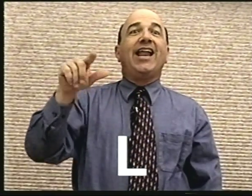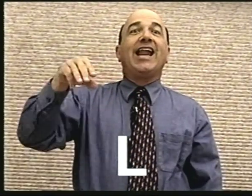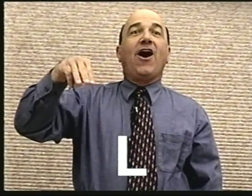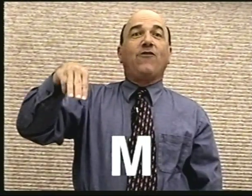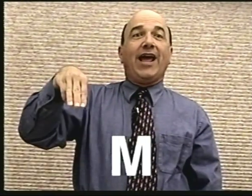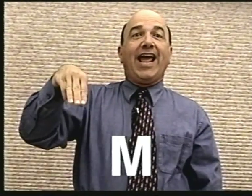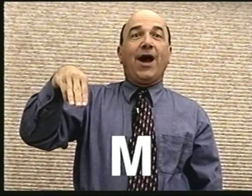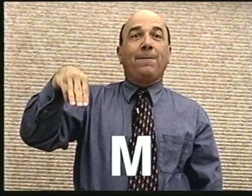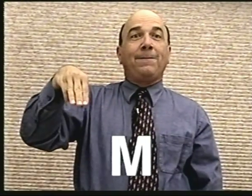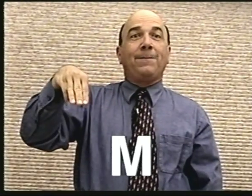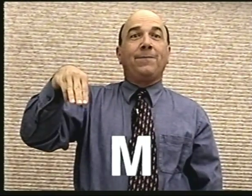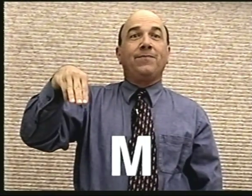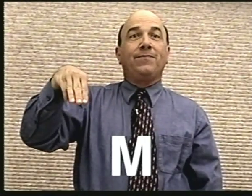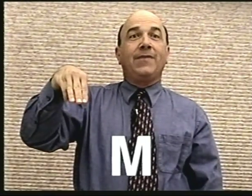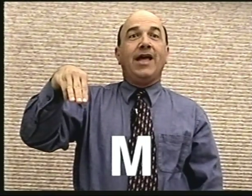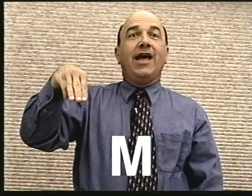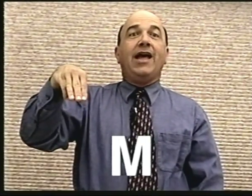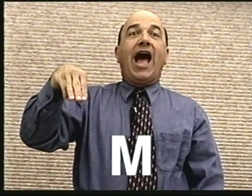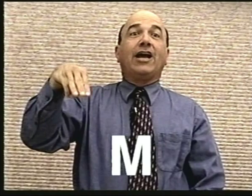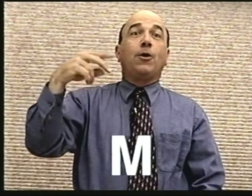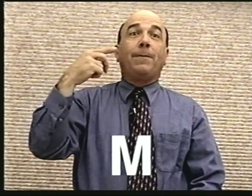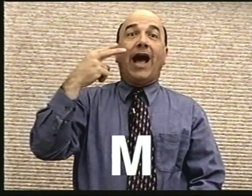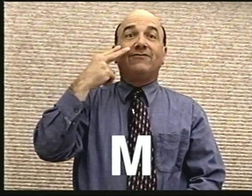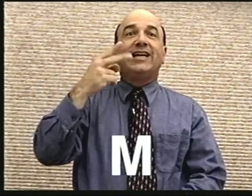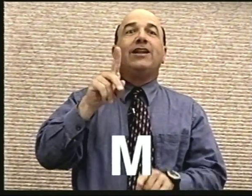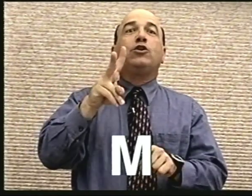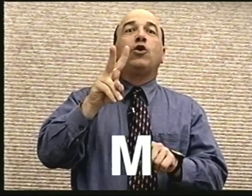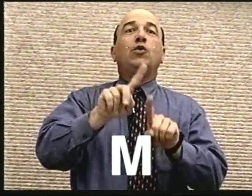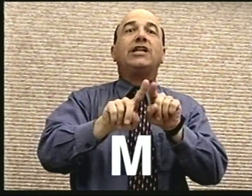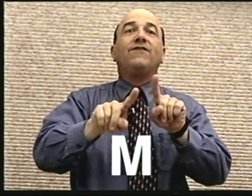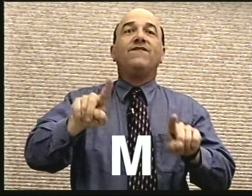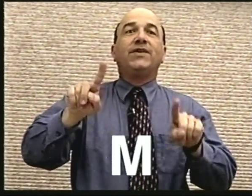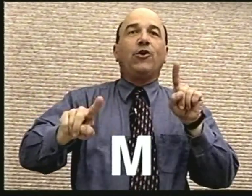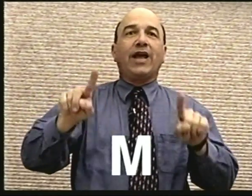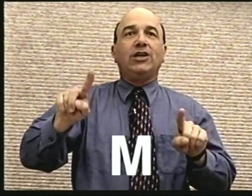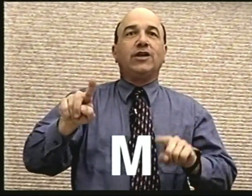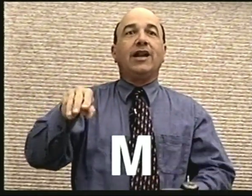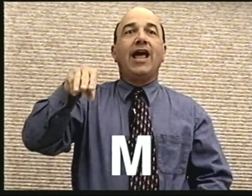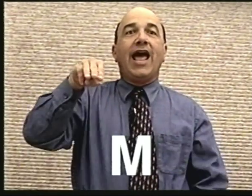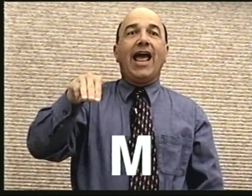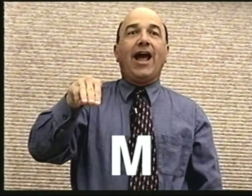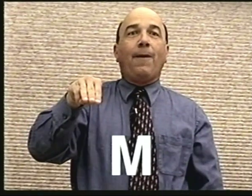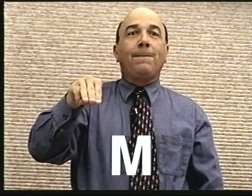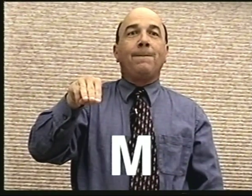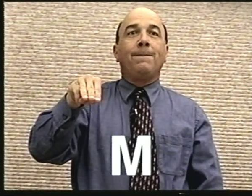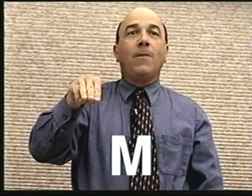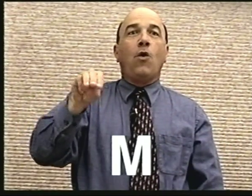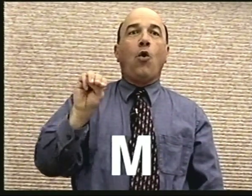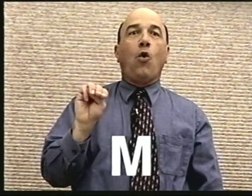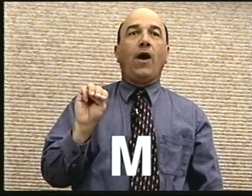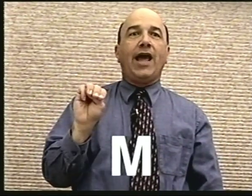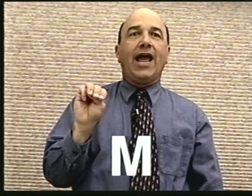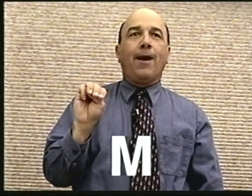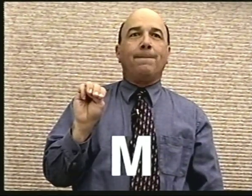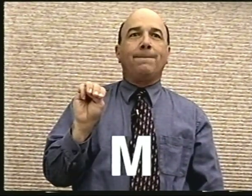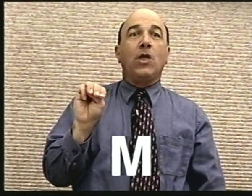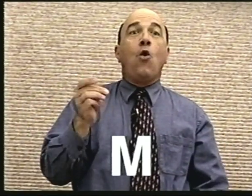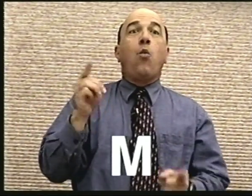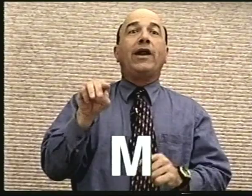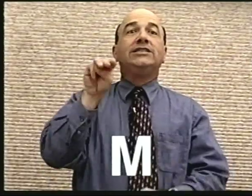Now for M, I've seen two different variations, M or M. When you